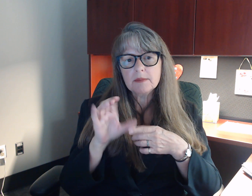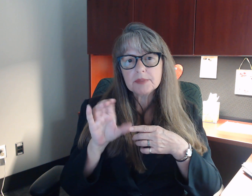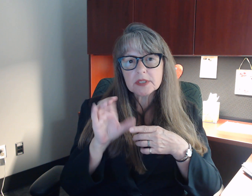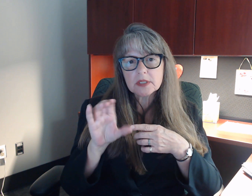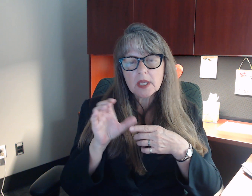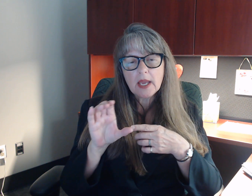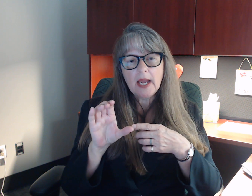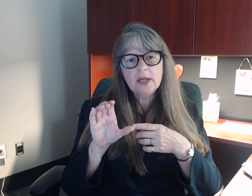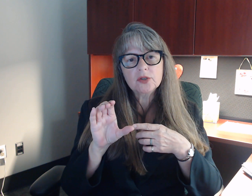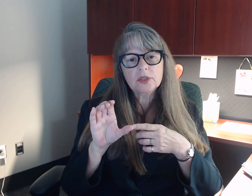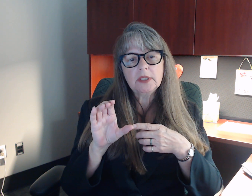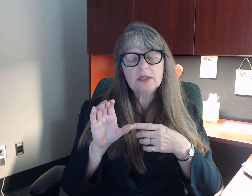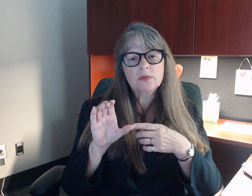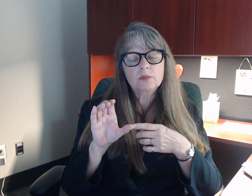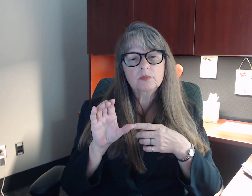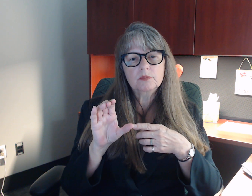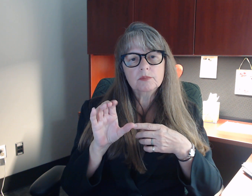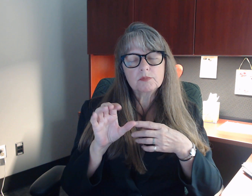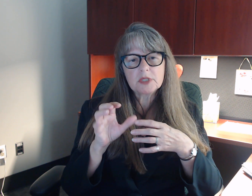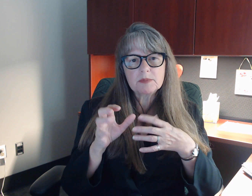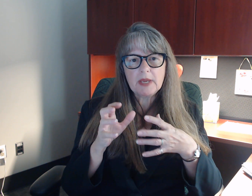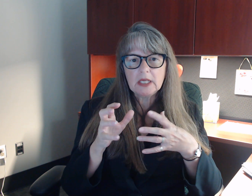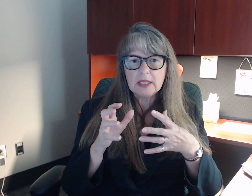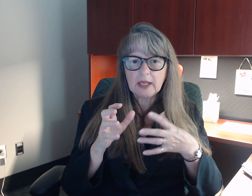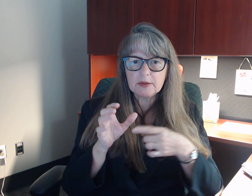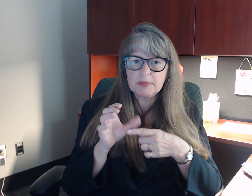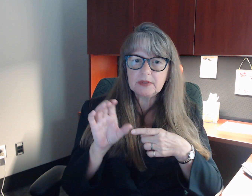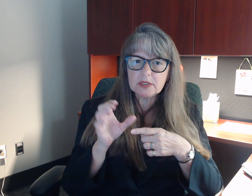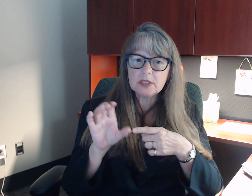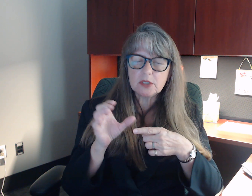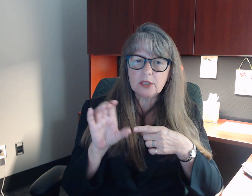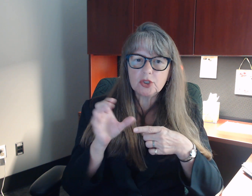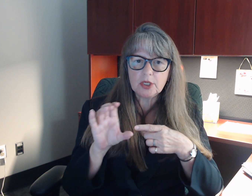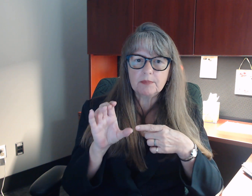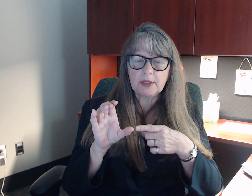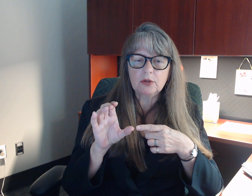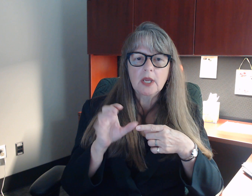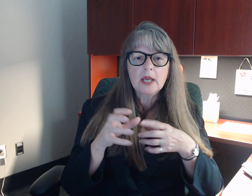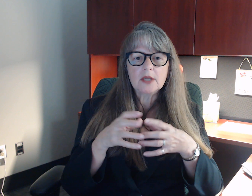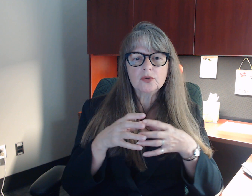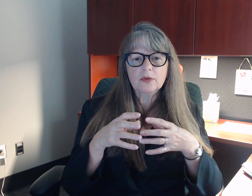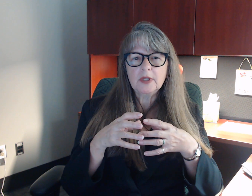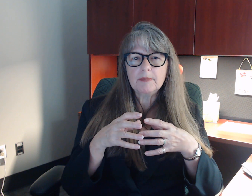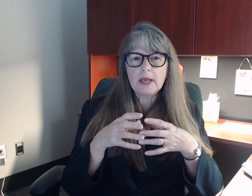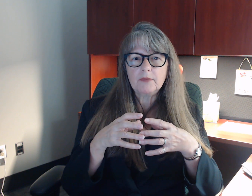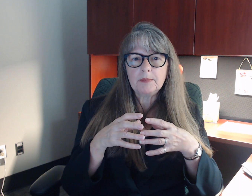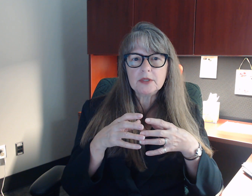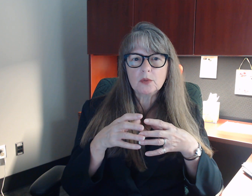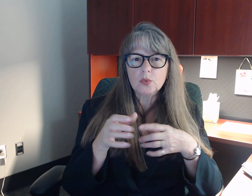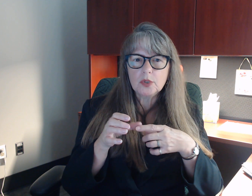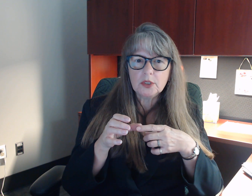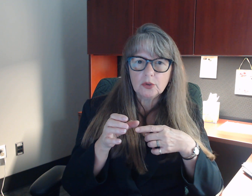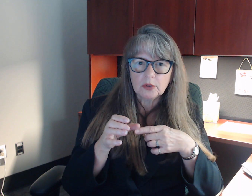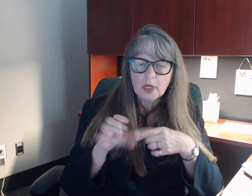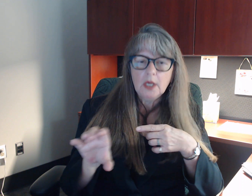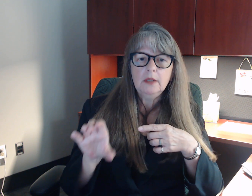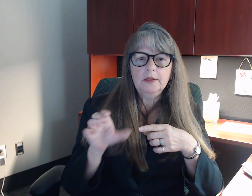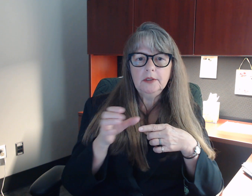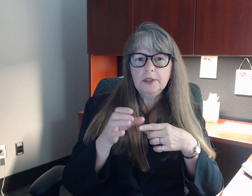chips. I usually spell it but this is a chip, because you think about a piece of wood and you're and